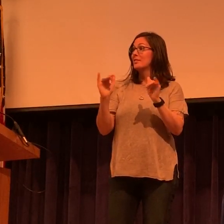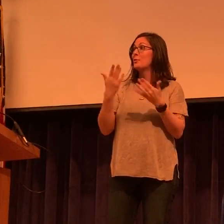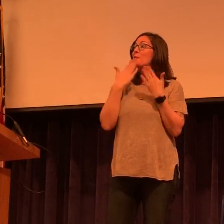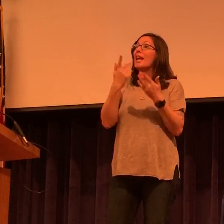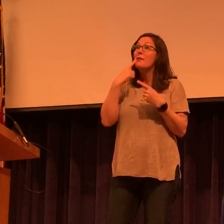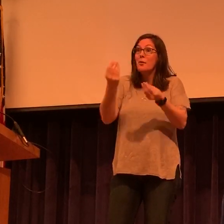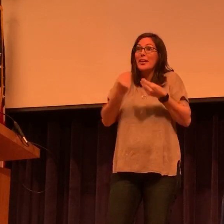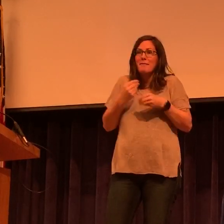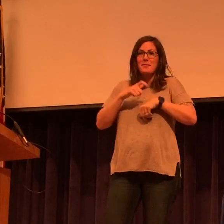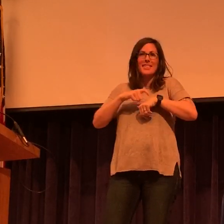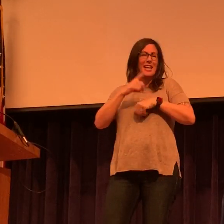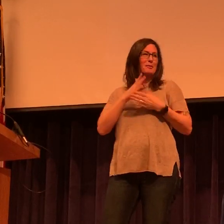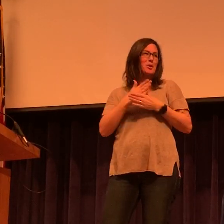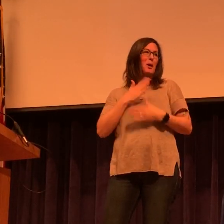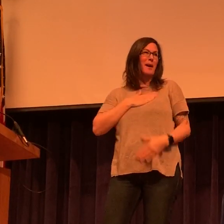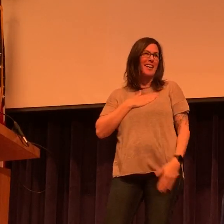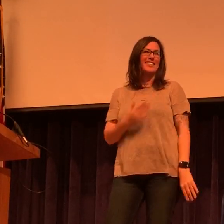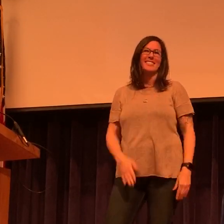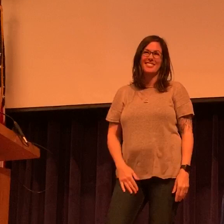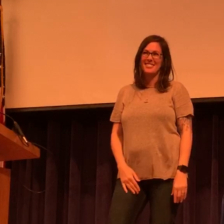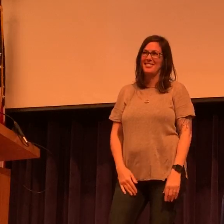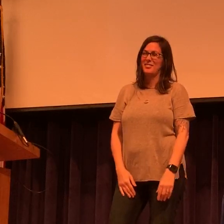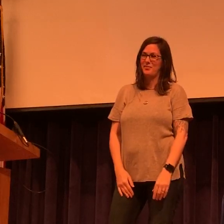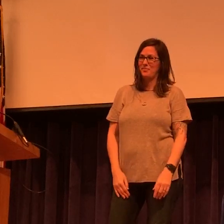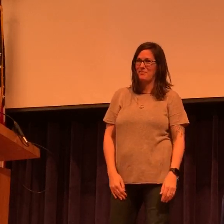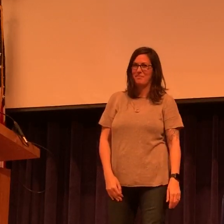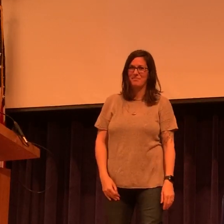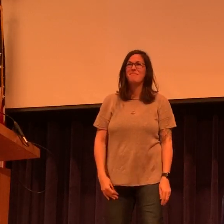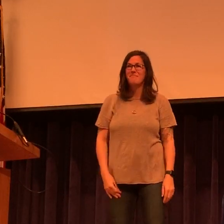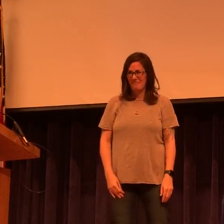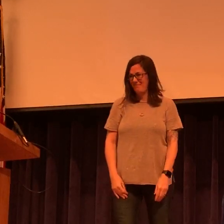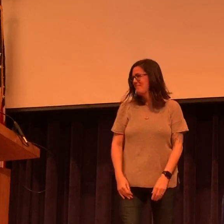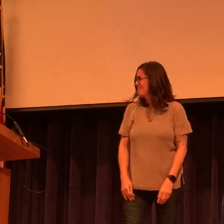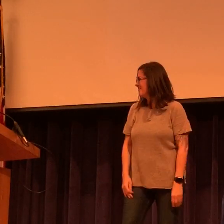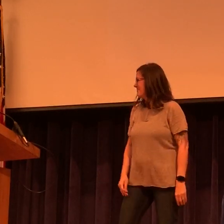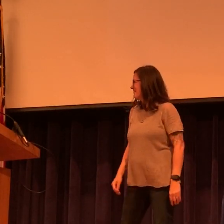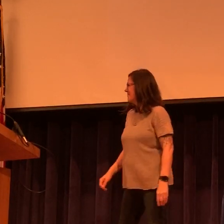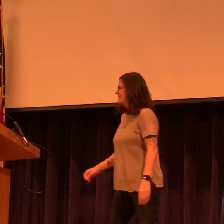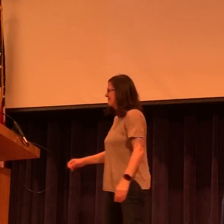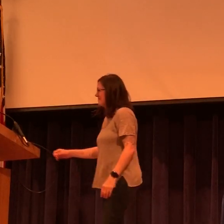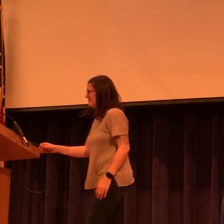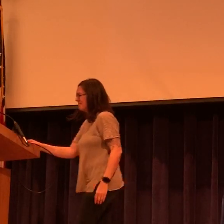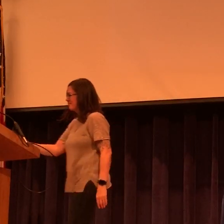stories. Thank you for listening to my story. I'm interested in hearing yours. Thank you very much.